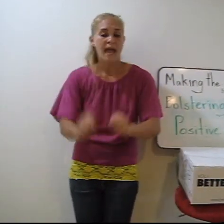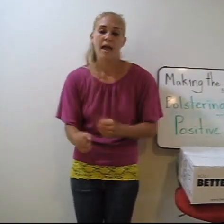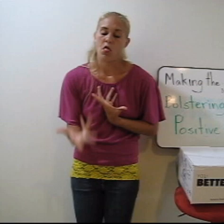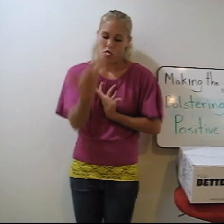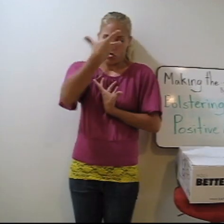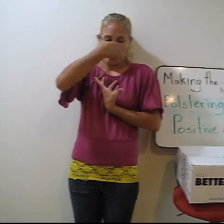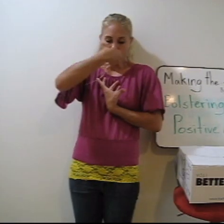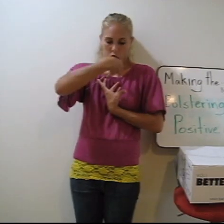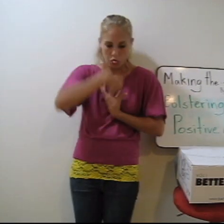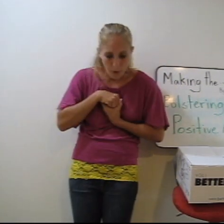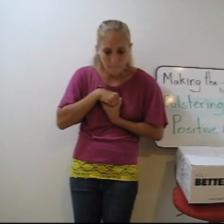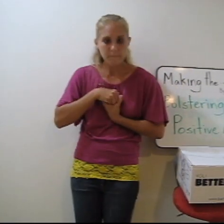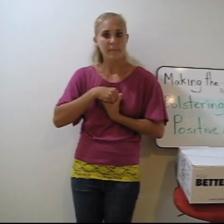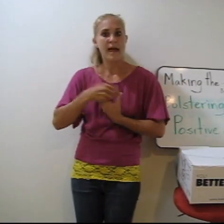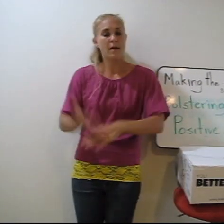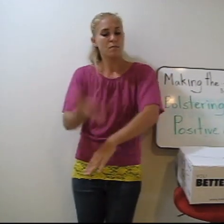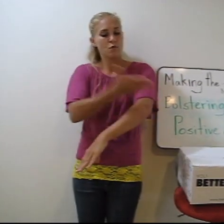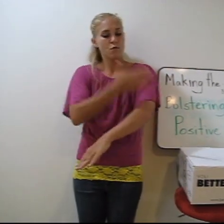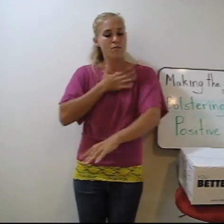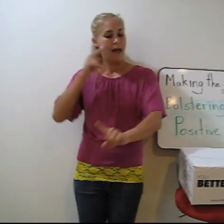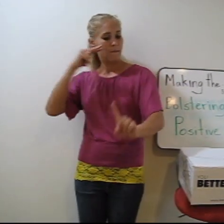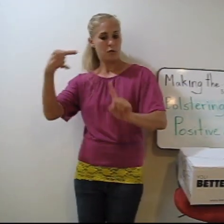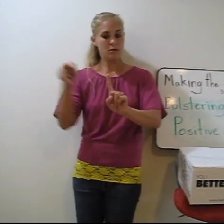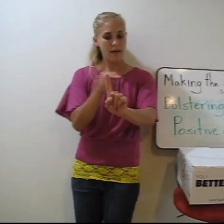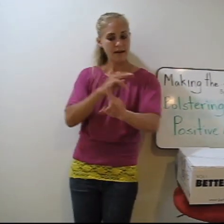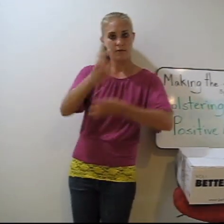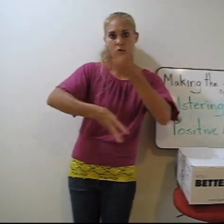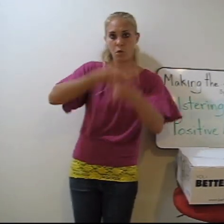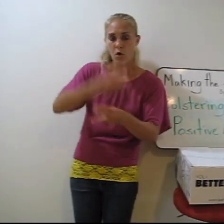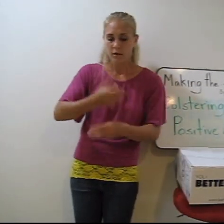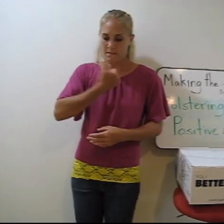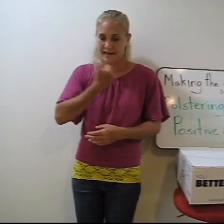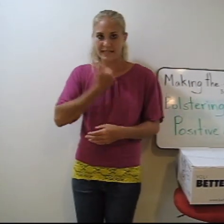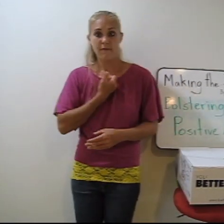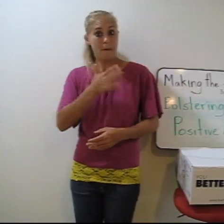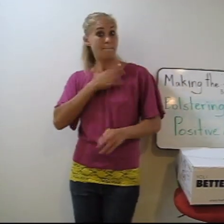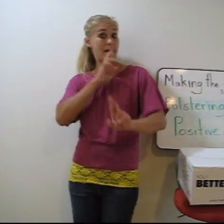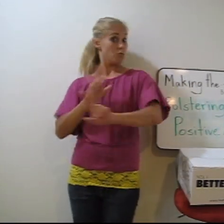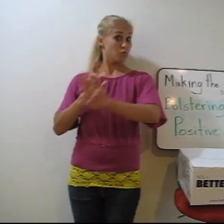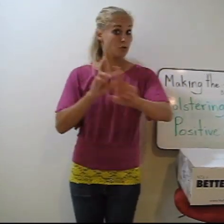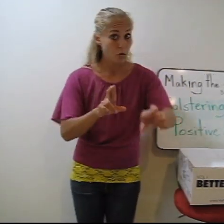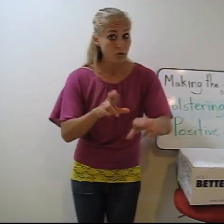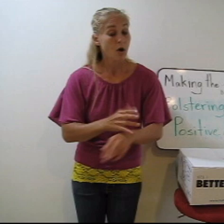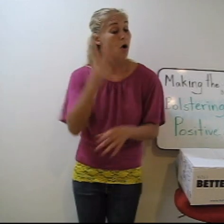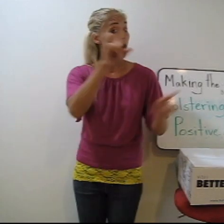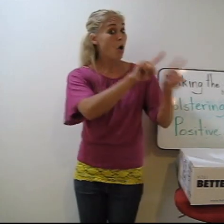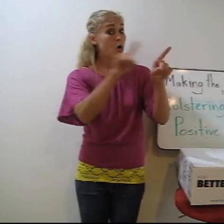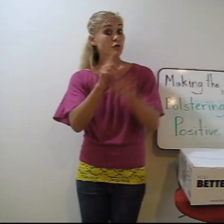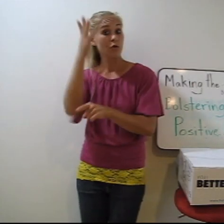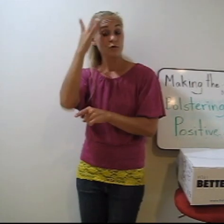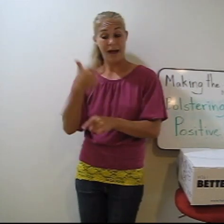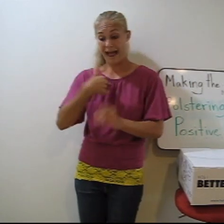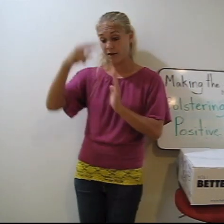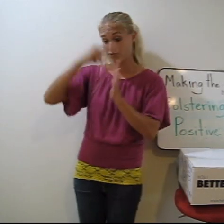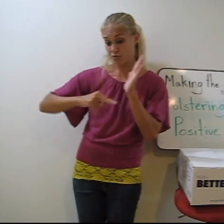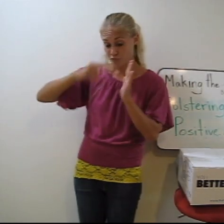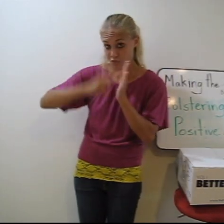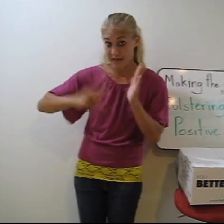your view of the world, yourself, and the results that you create. That's also why I read several pages of something inspirational